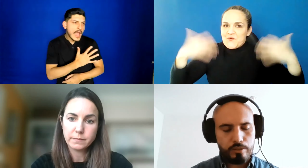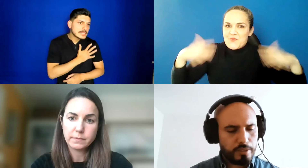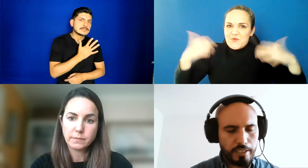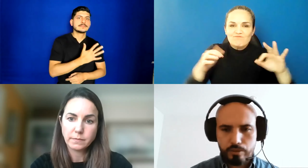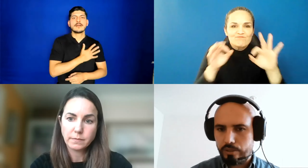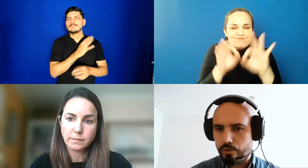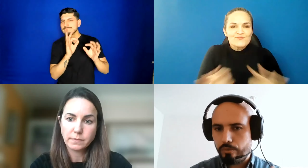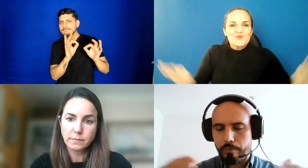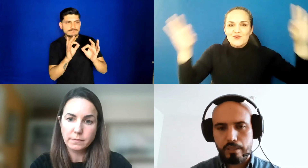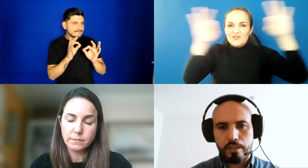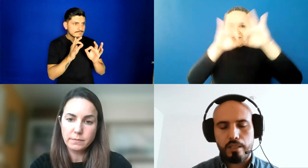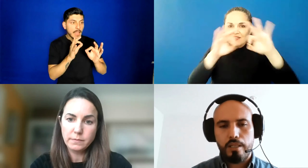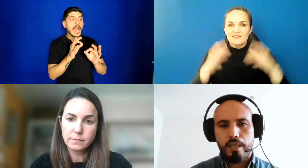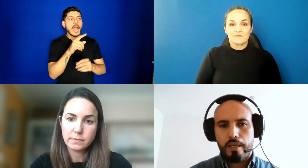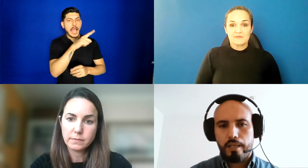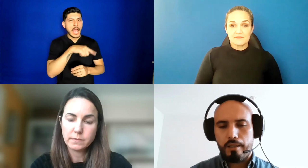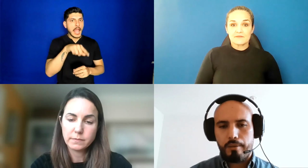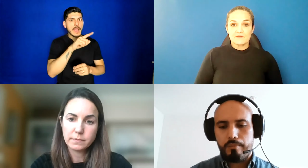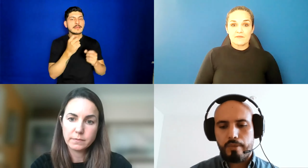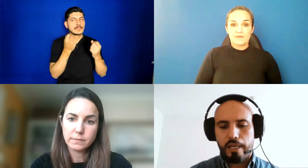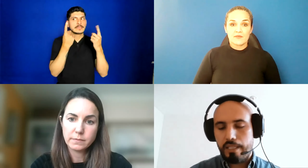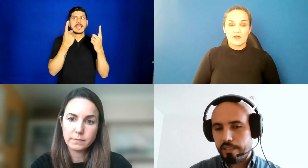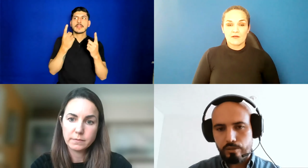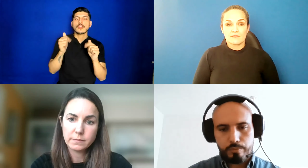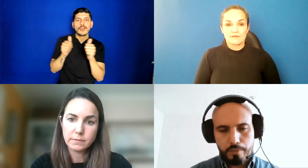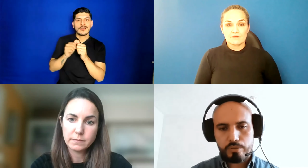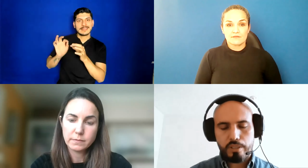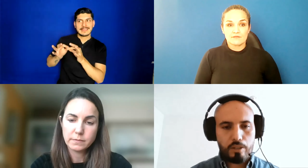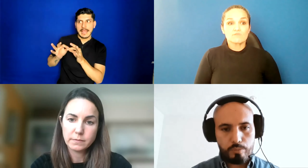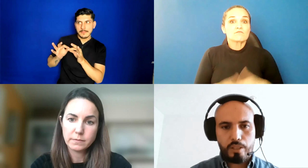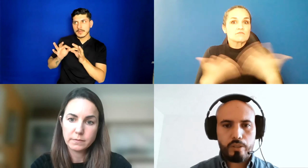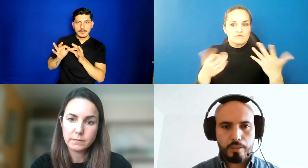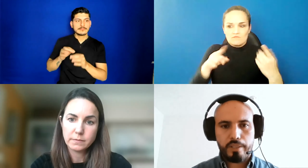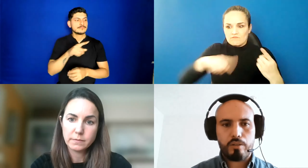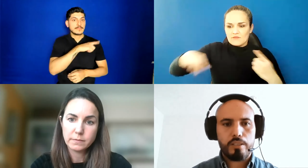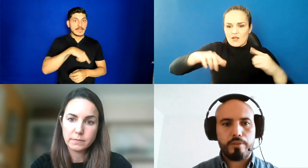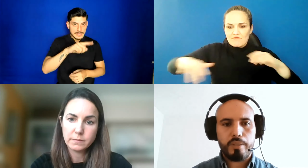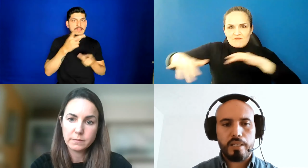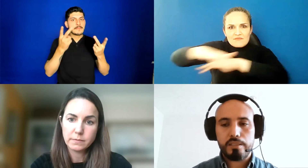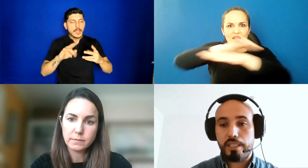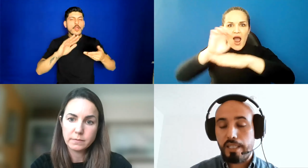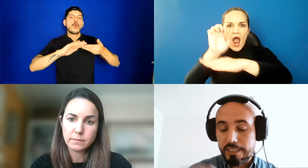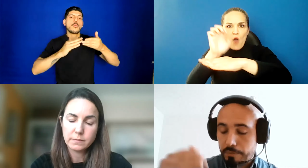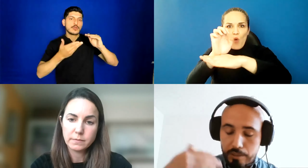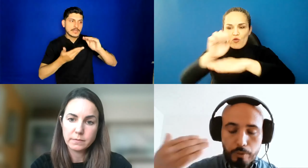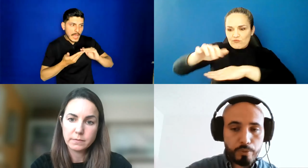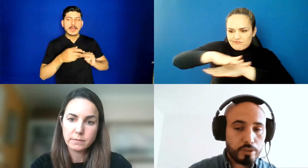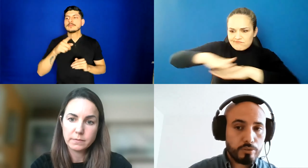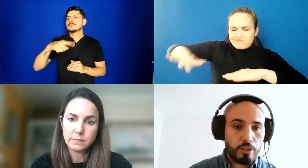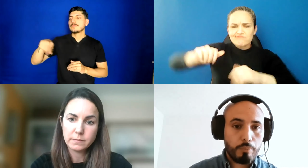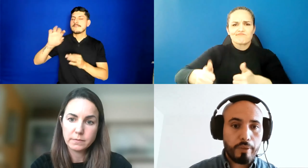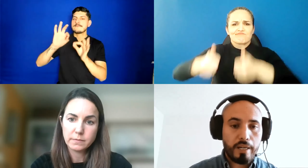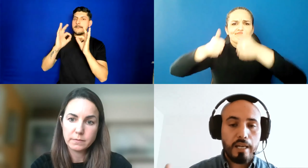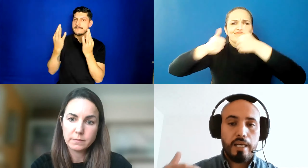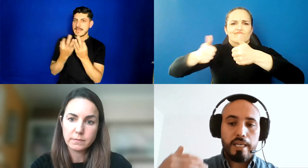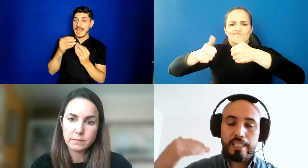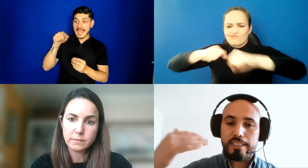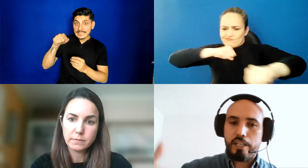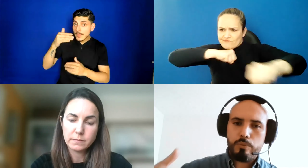trust and complicity, one could say, amongst the people involved. The members of the community, the